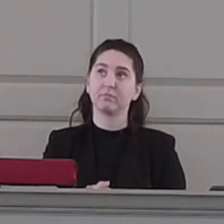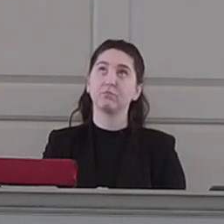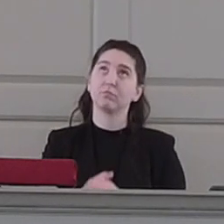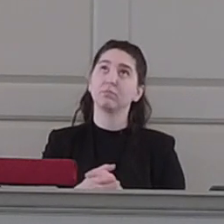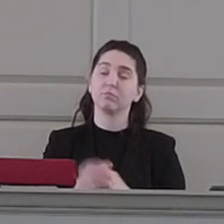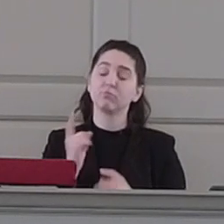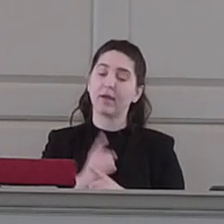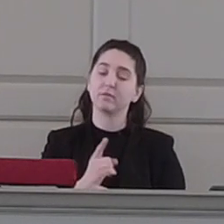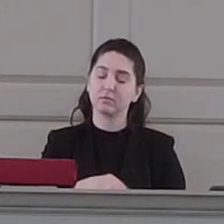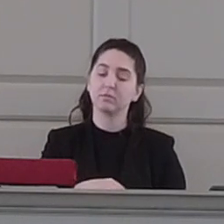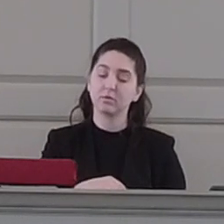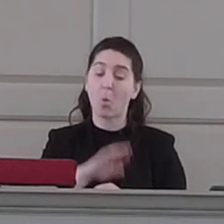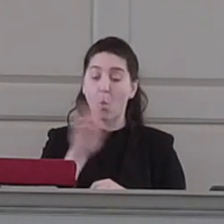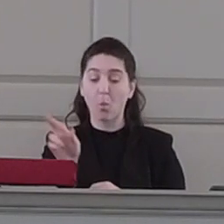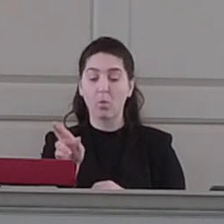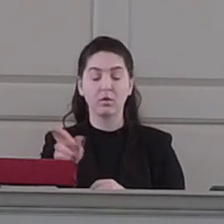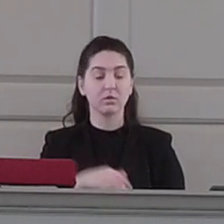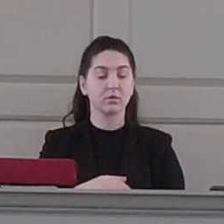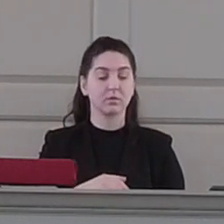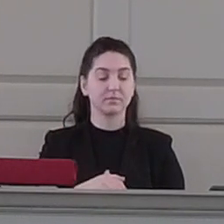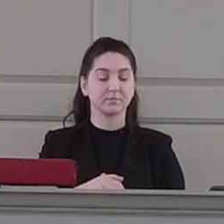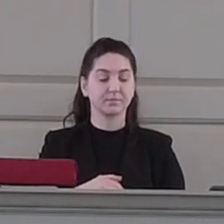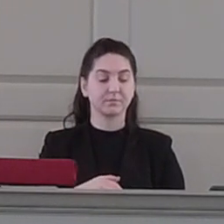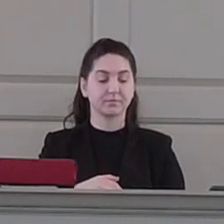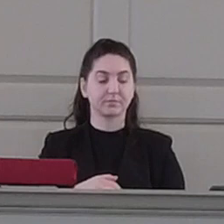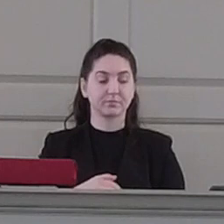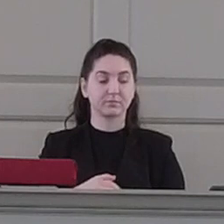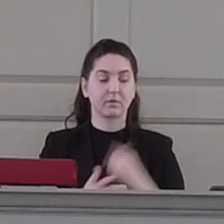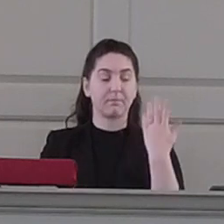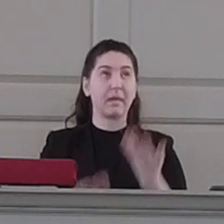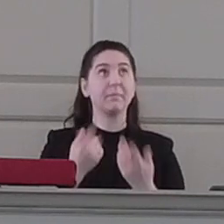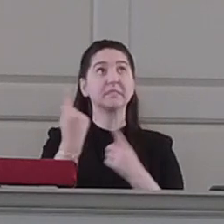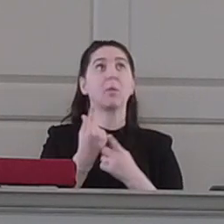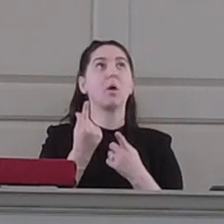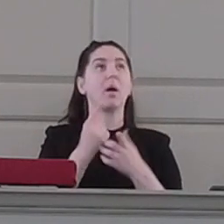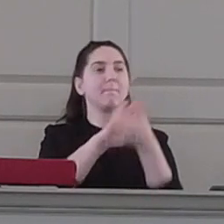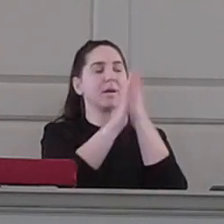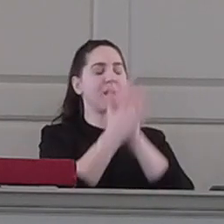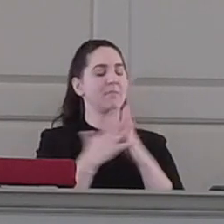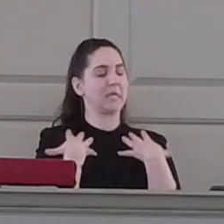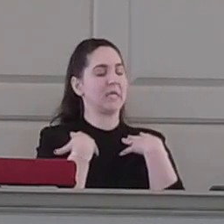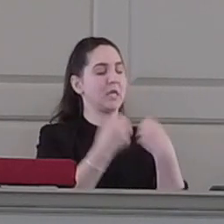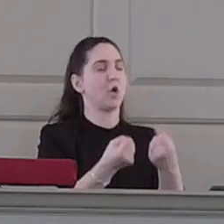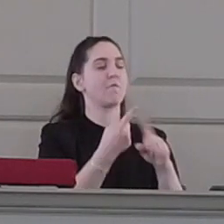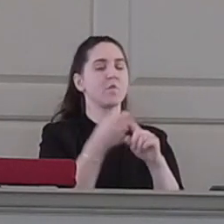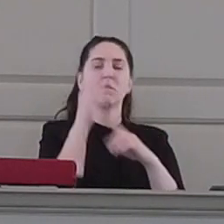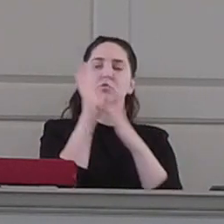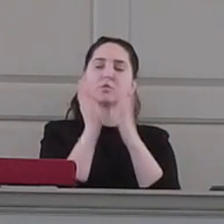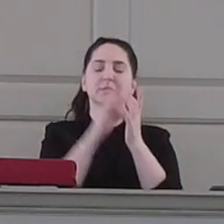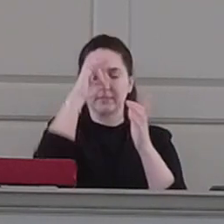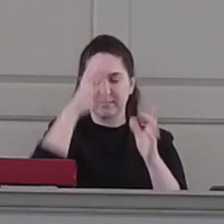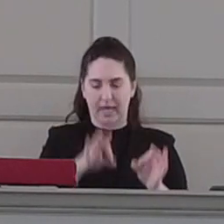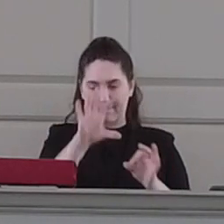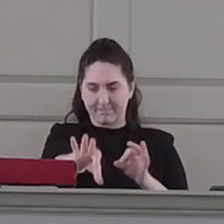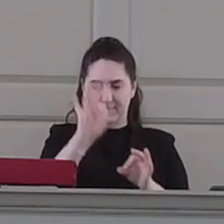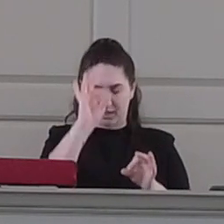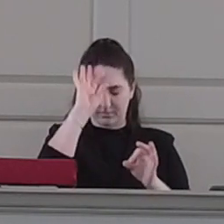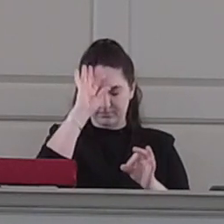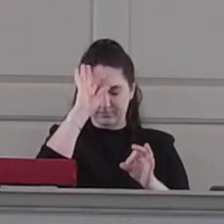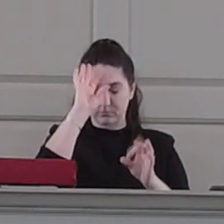right? Or you might be someone who was healed. Decide who you will be. Are you